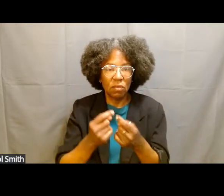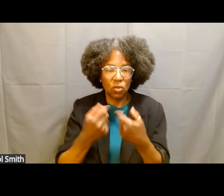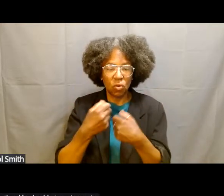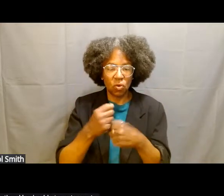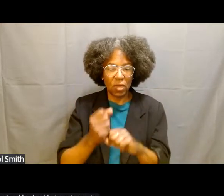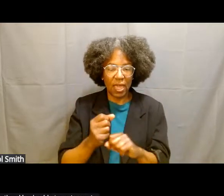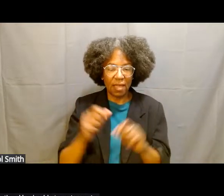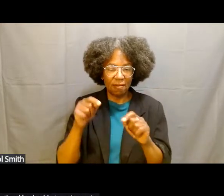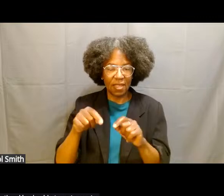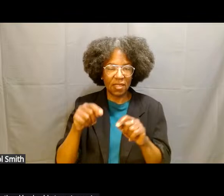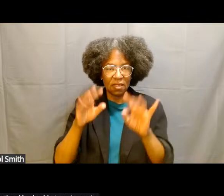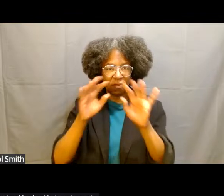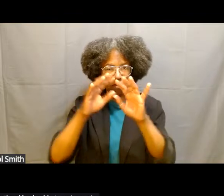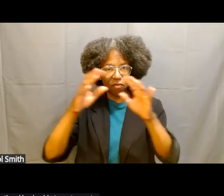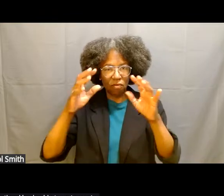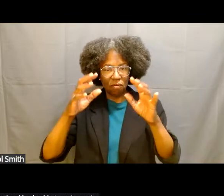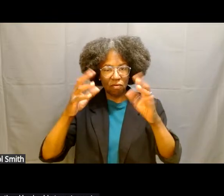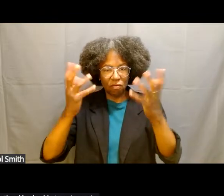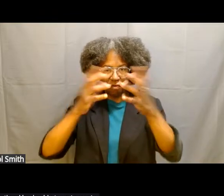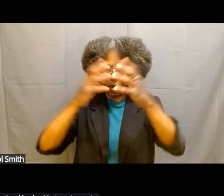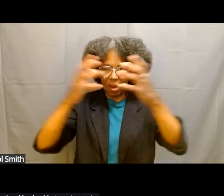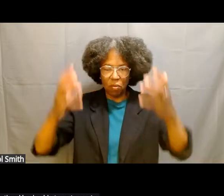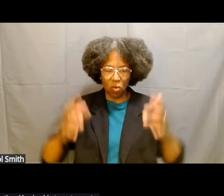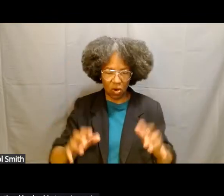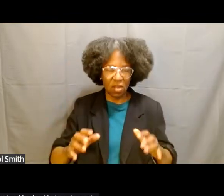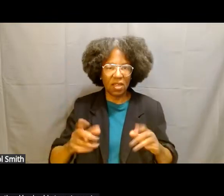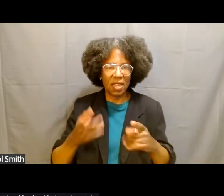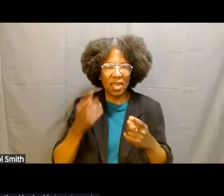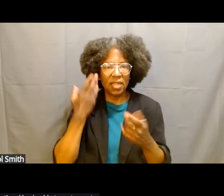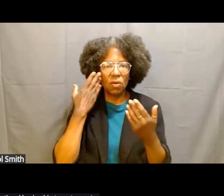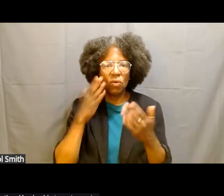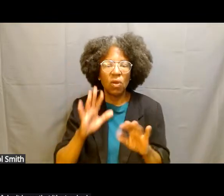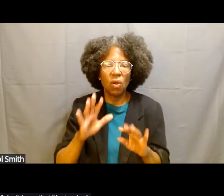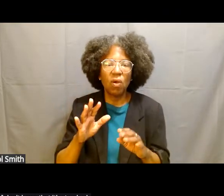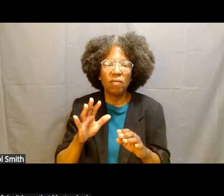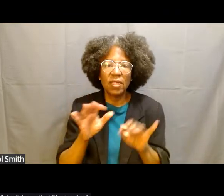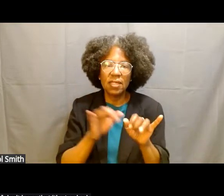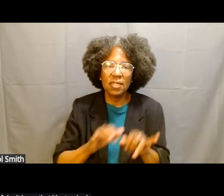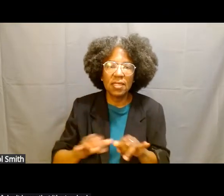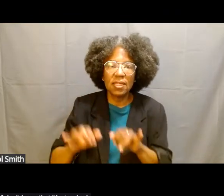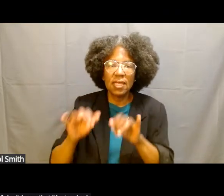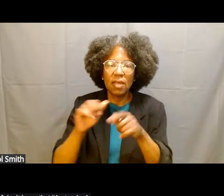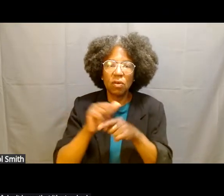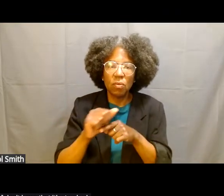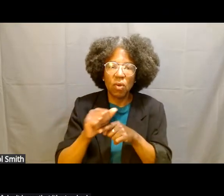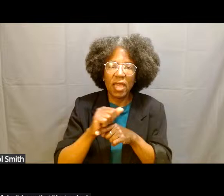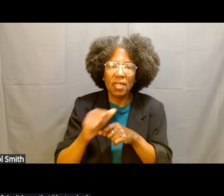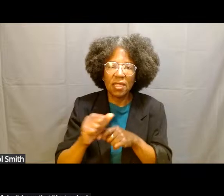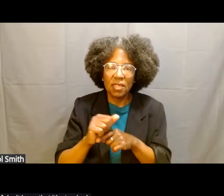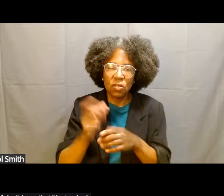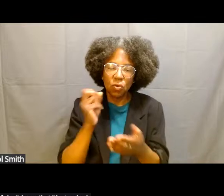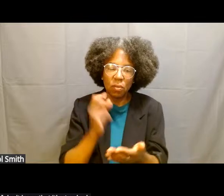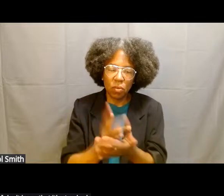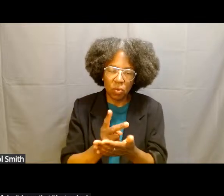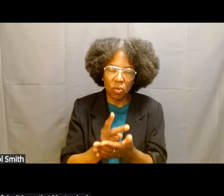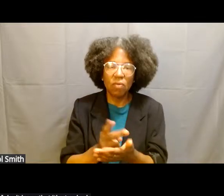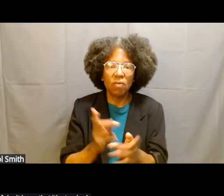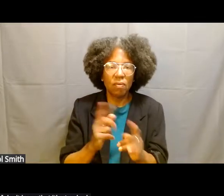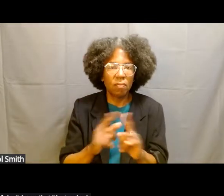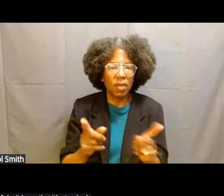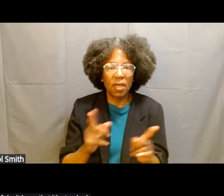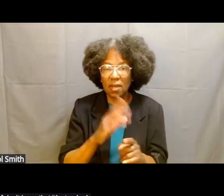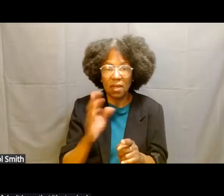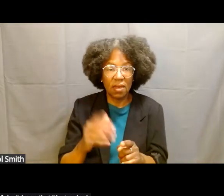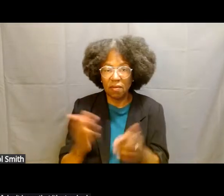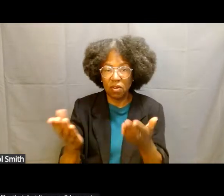and I don't know that it's standard practice for the board to approve something like that, but it never did come to our